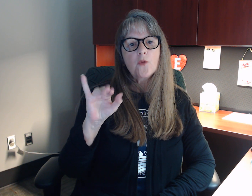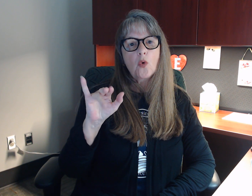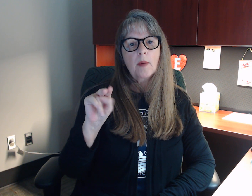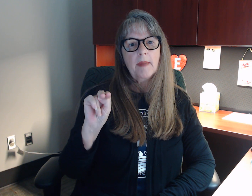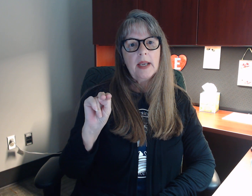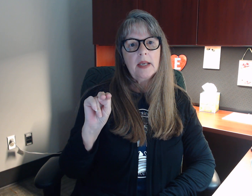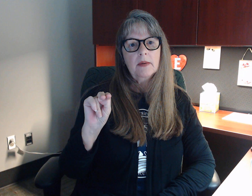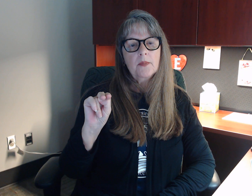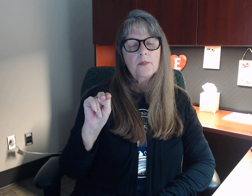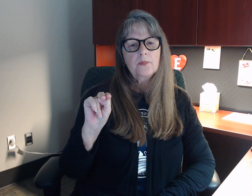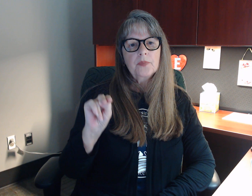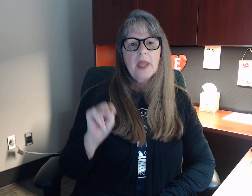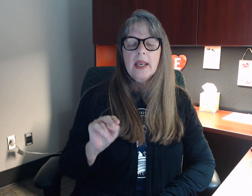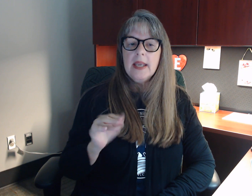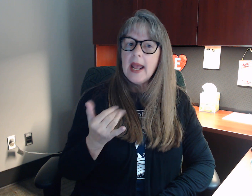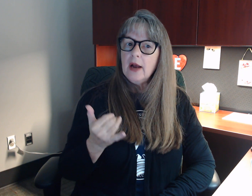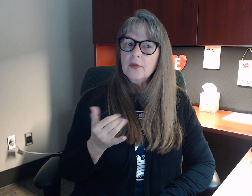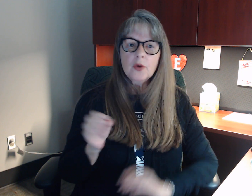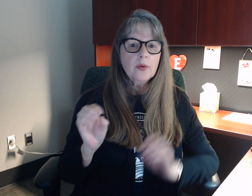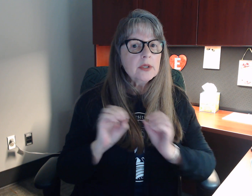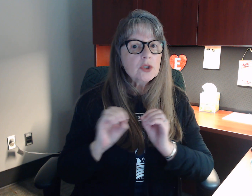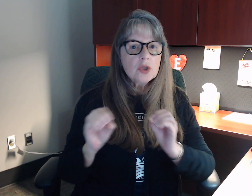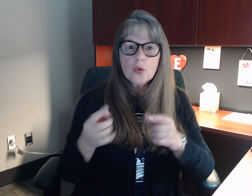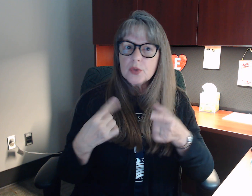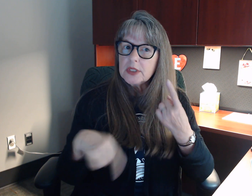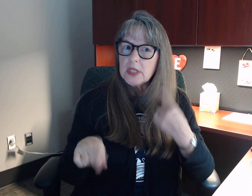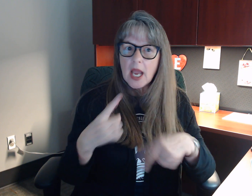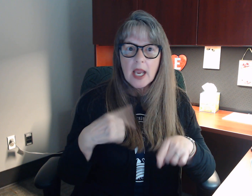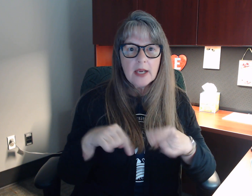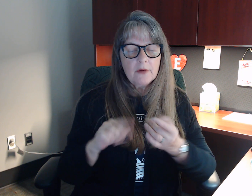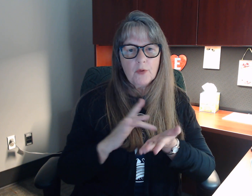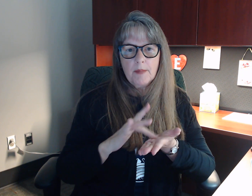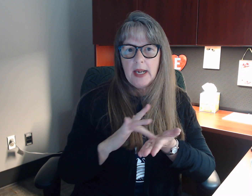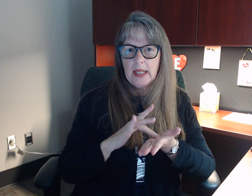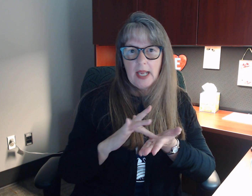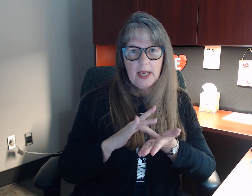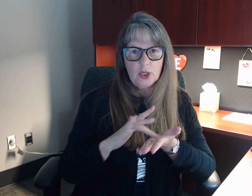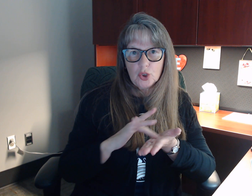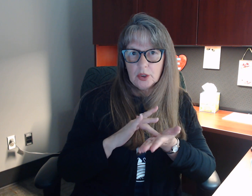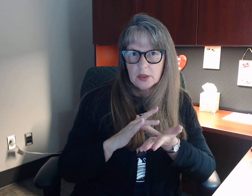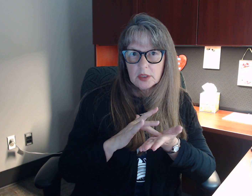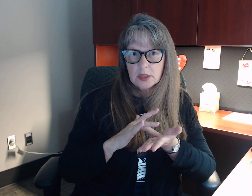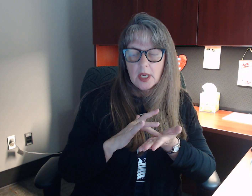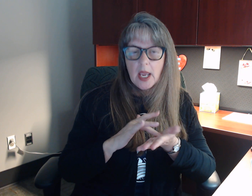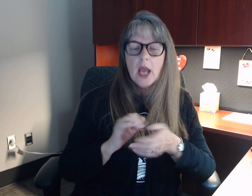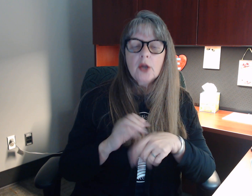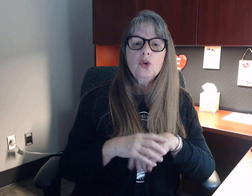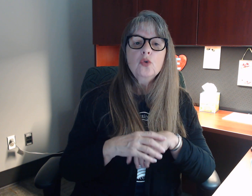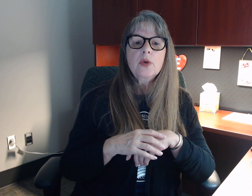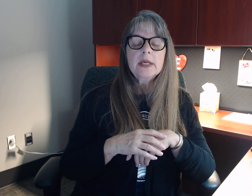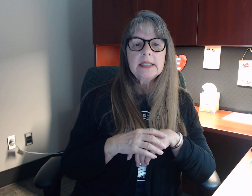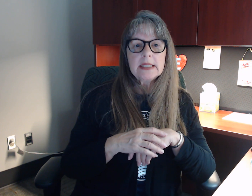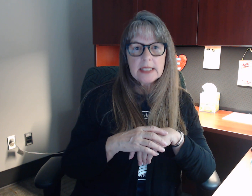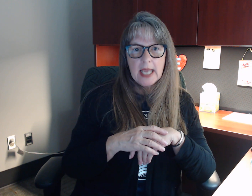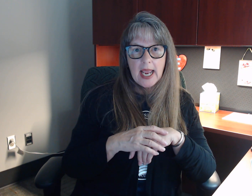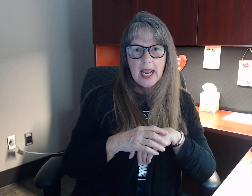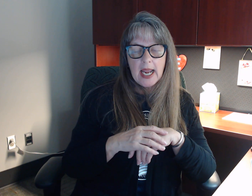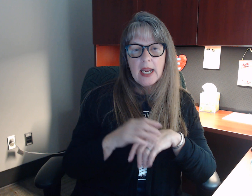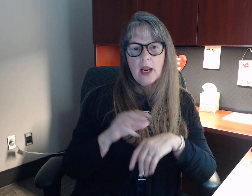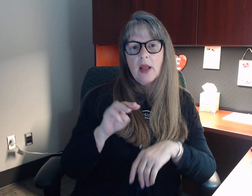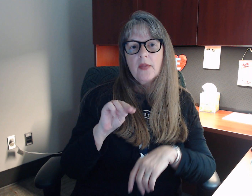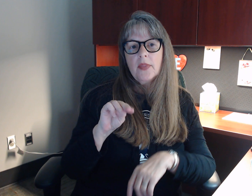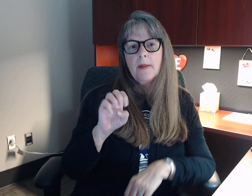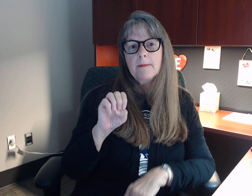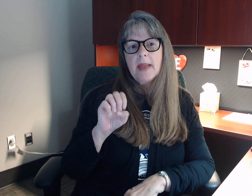metformin. Now, there is no sign for medications. You can say the